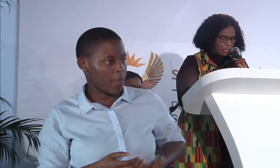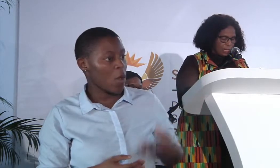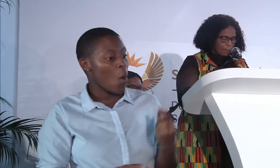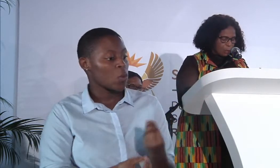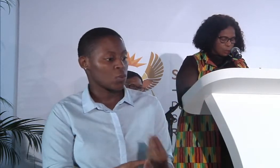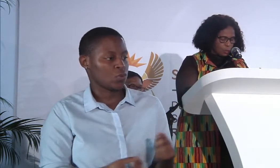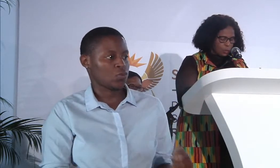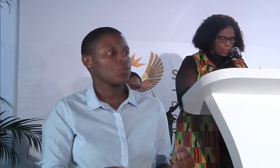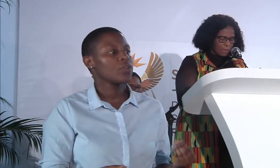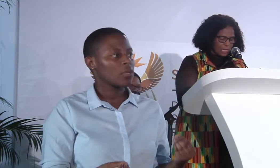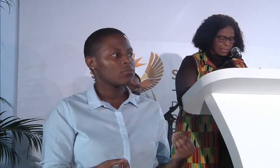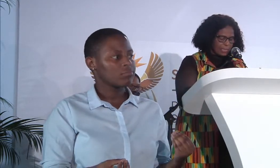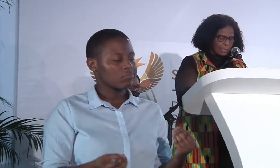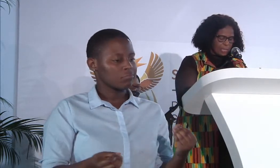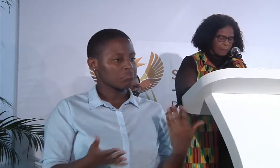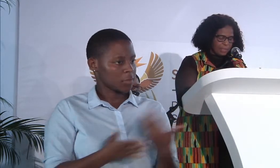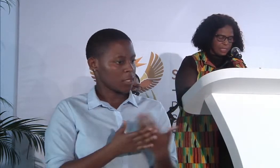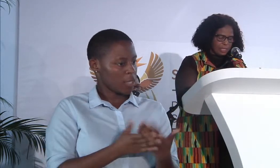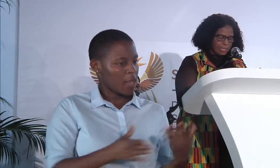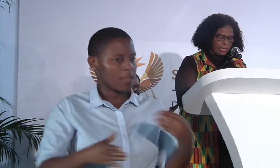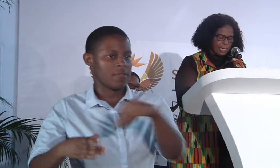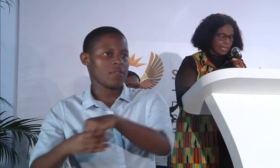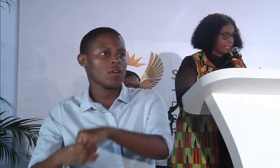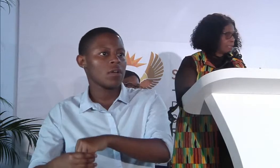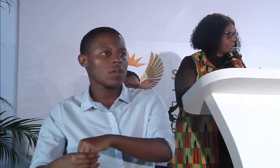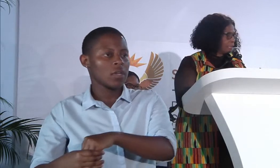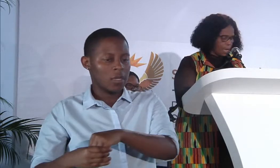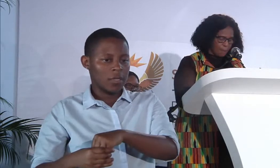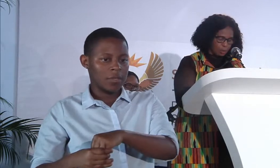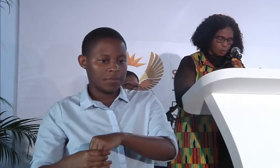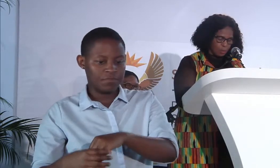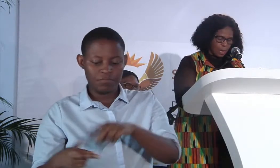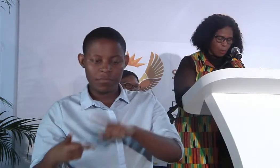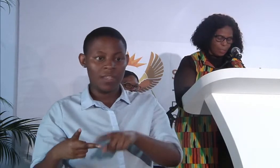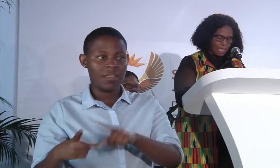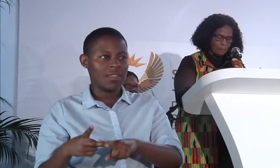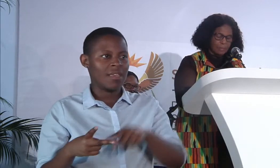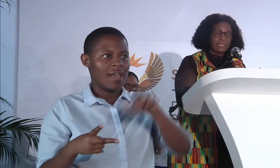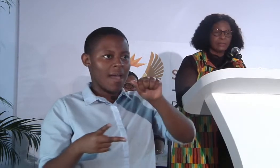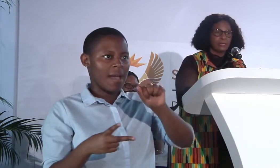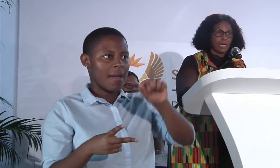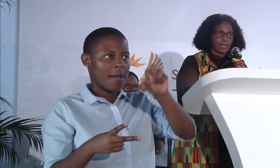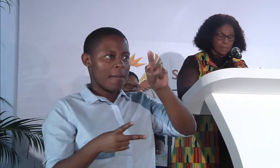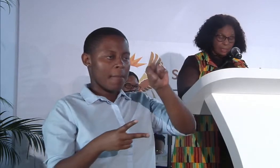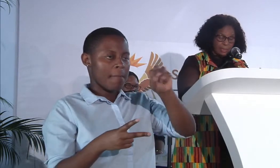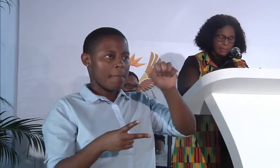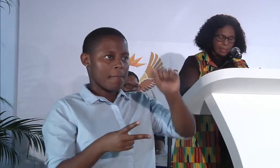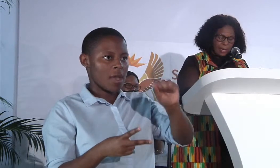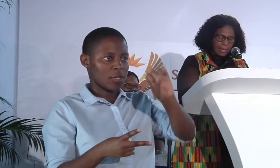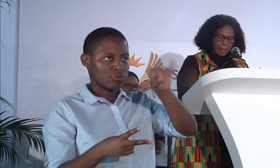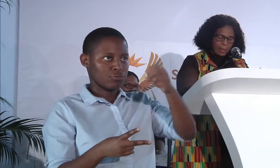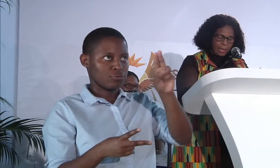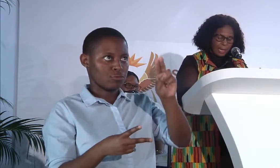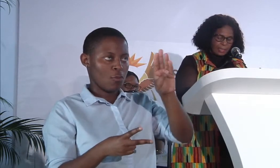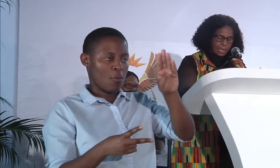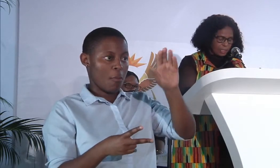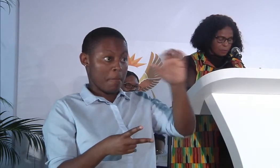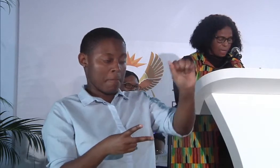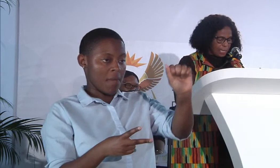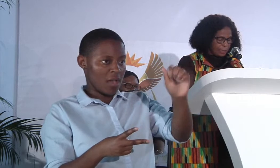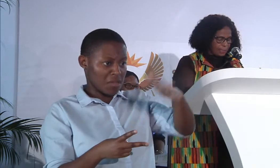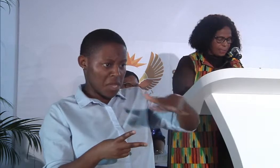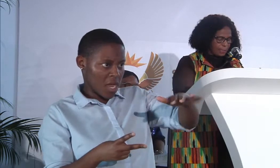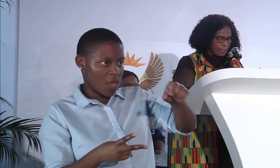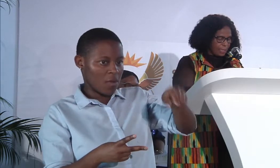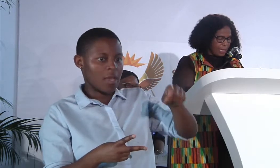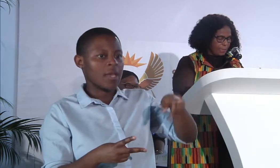Which is number 2 is Madadeni Rehabilitation Center in Amajuba, which admits adult